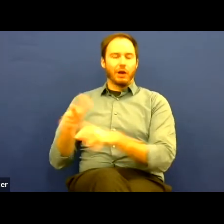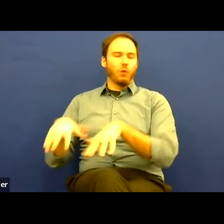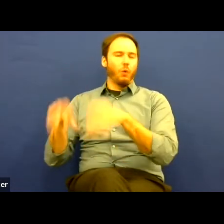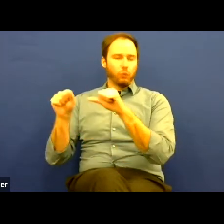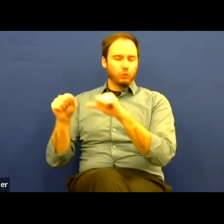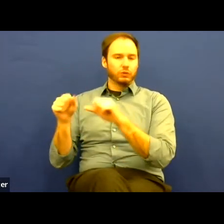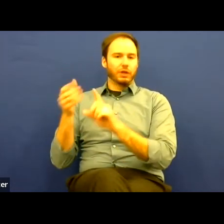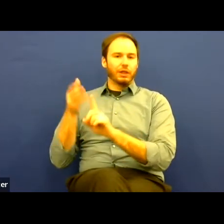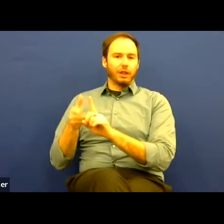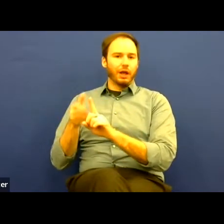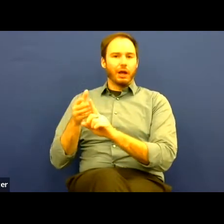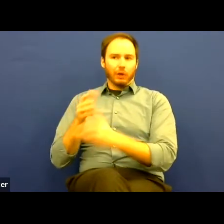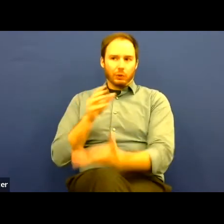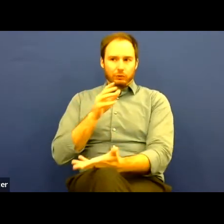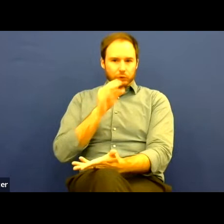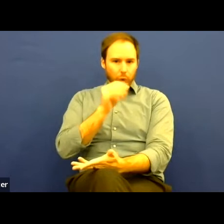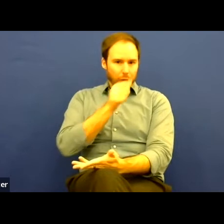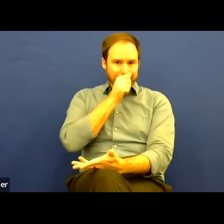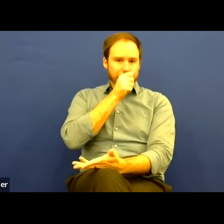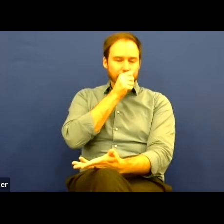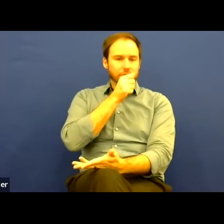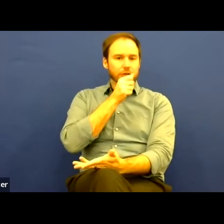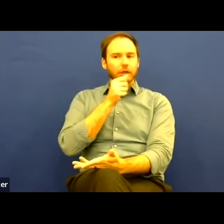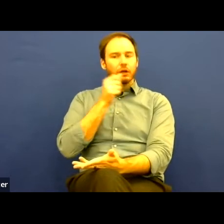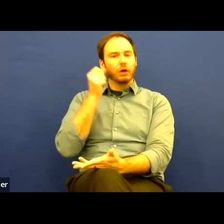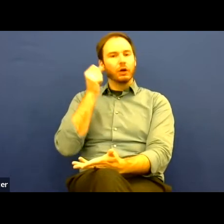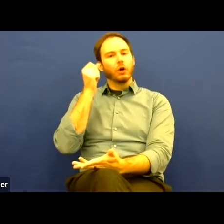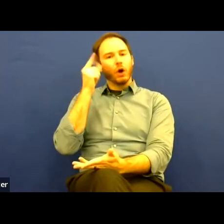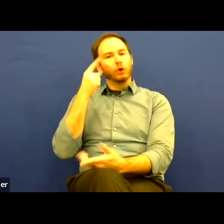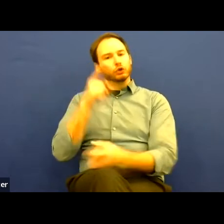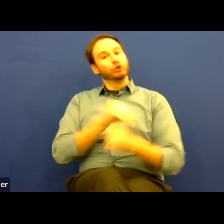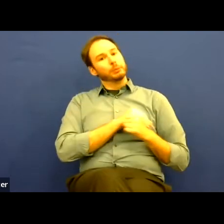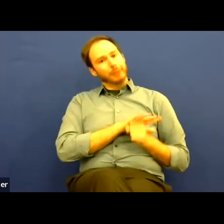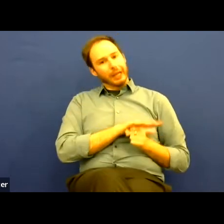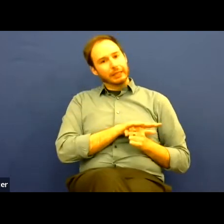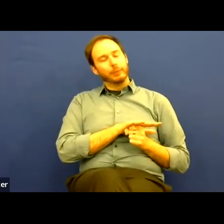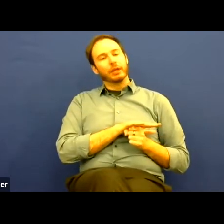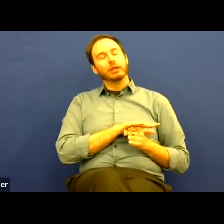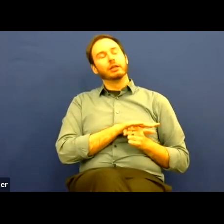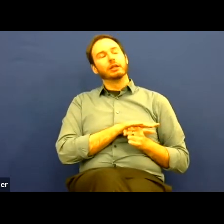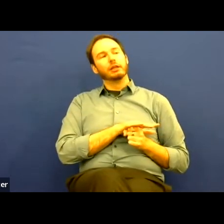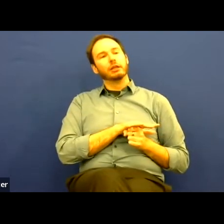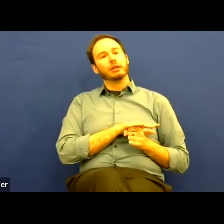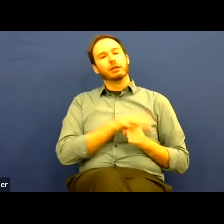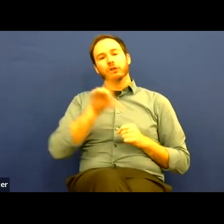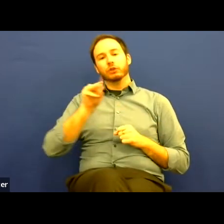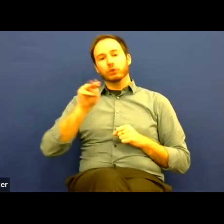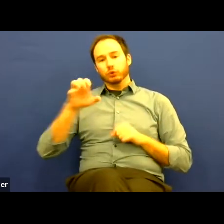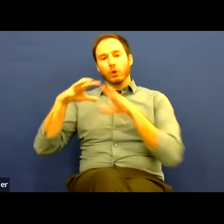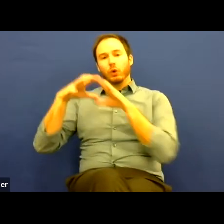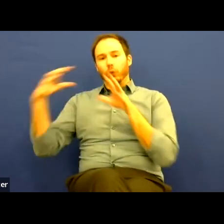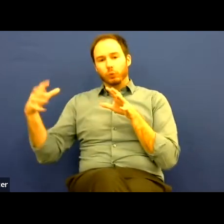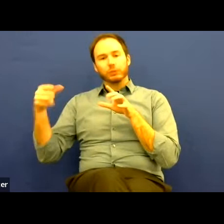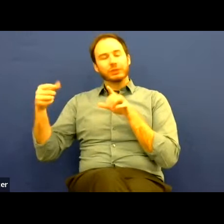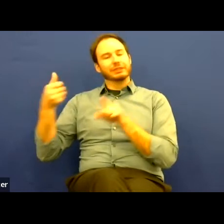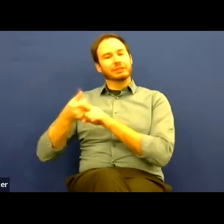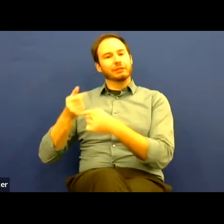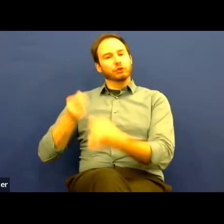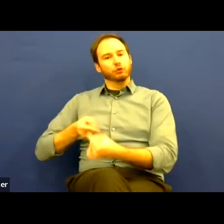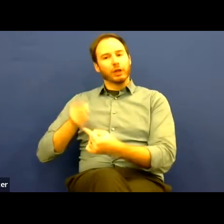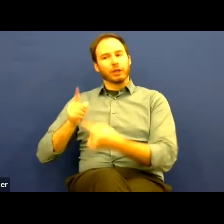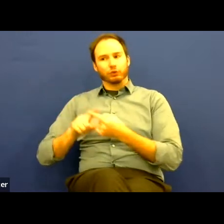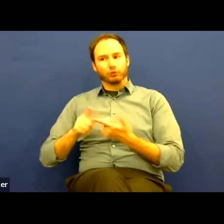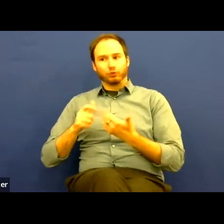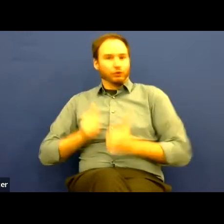It's no secret that also due to the pandemic, the Dome Arena has been struggling to